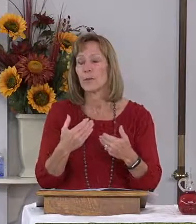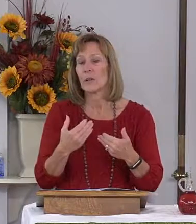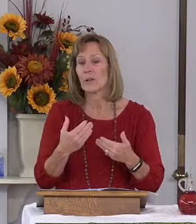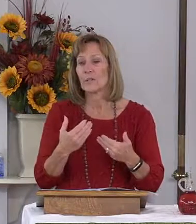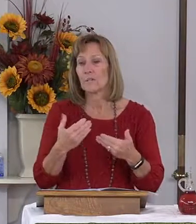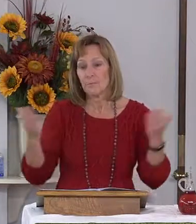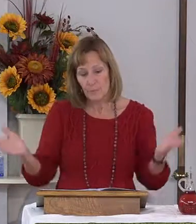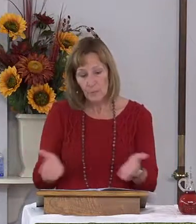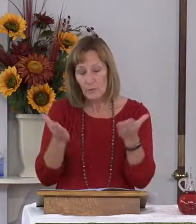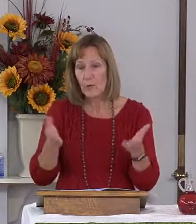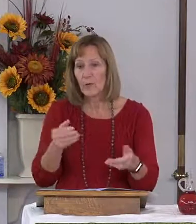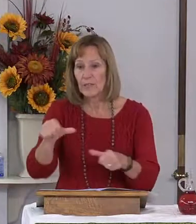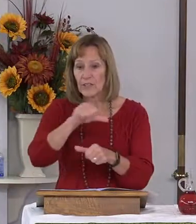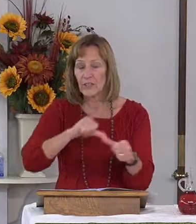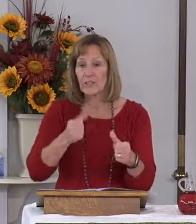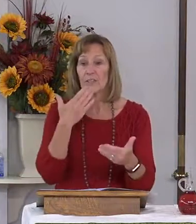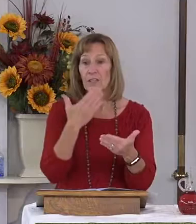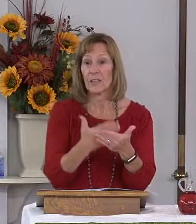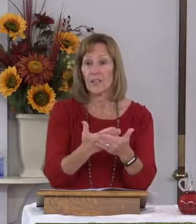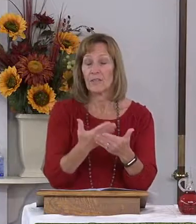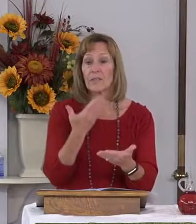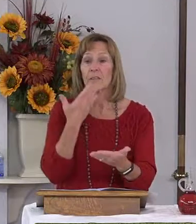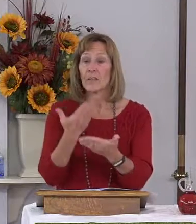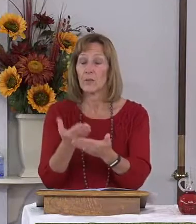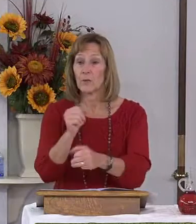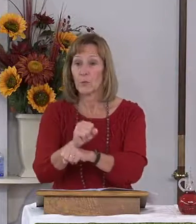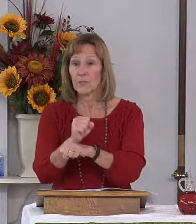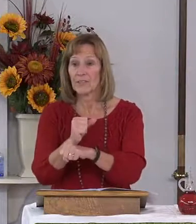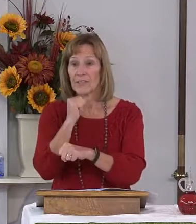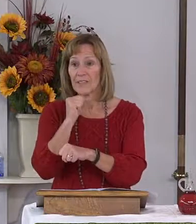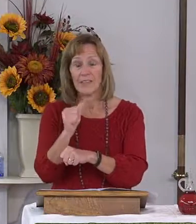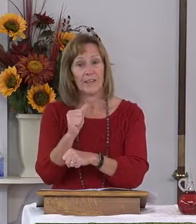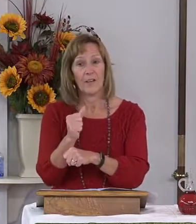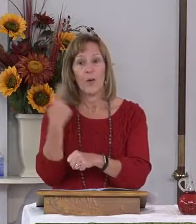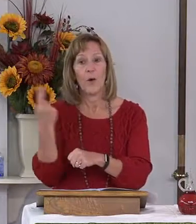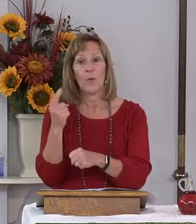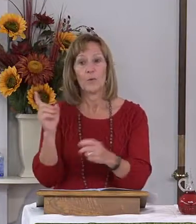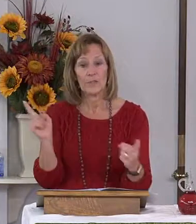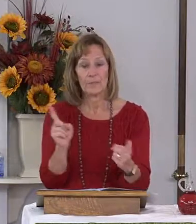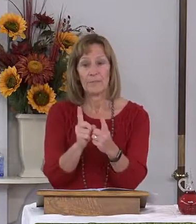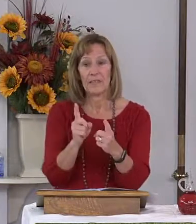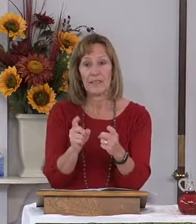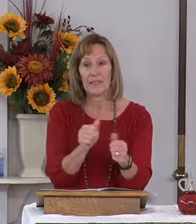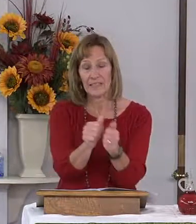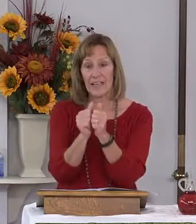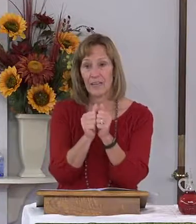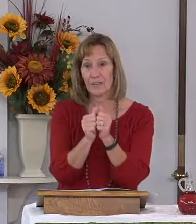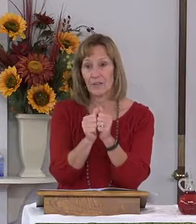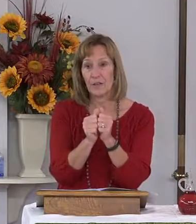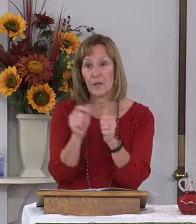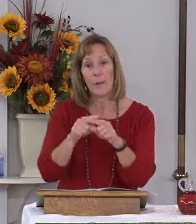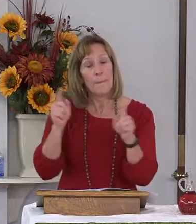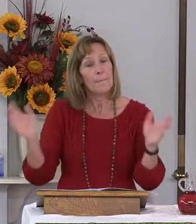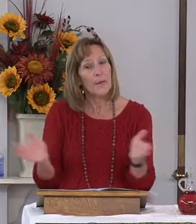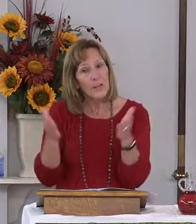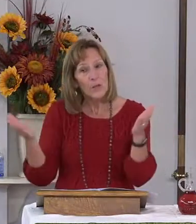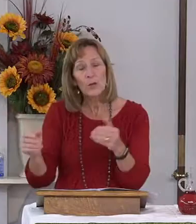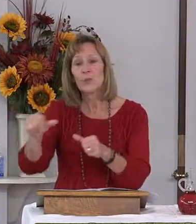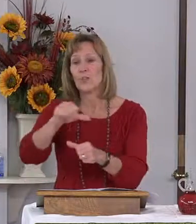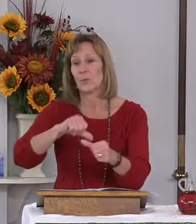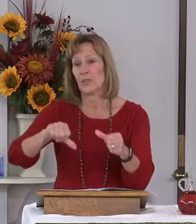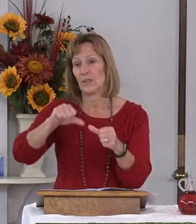to love and good deeds, not neglecting to meet together, as is the habit of some, but encouraging one